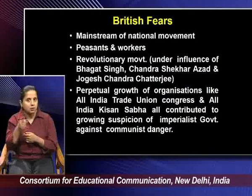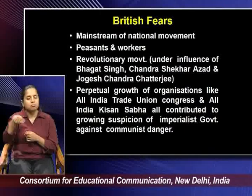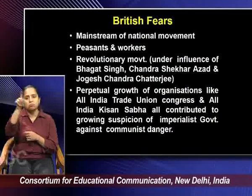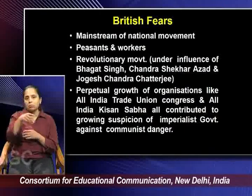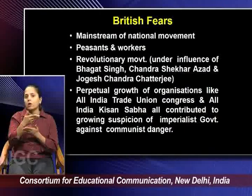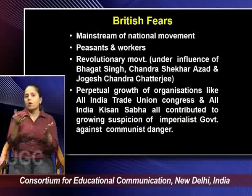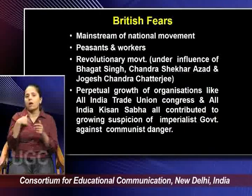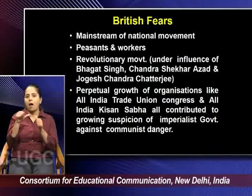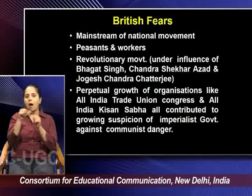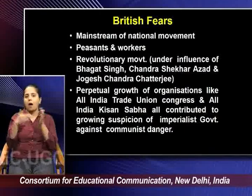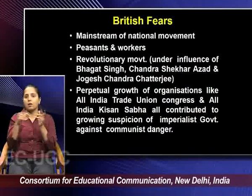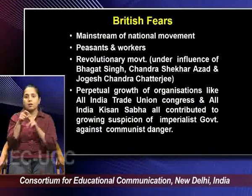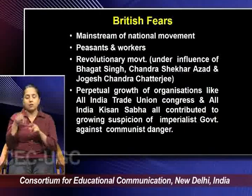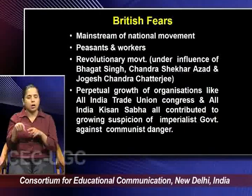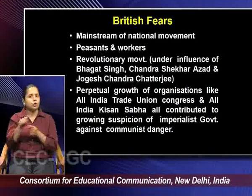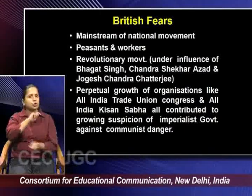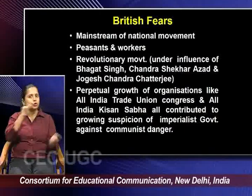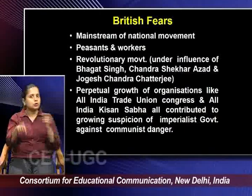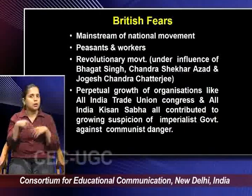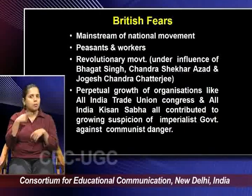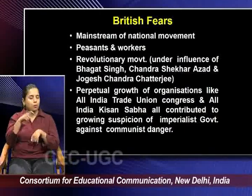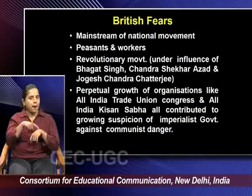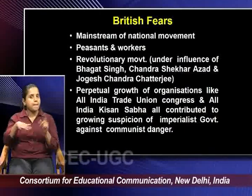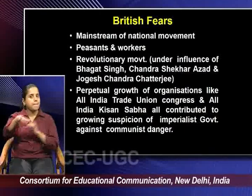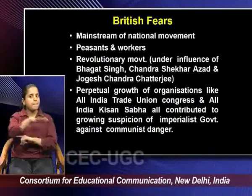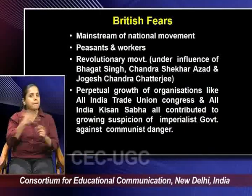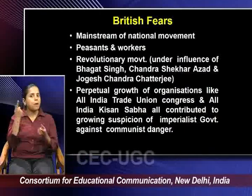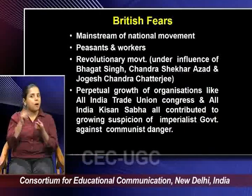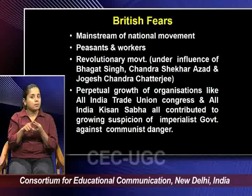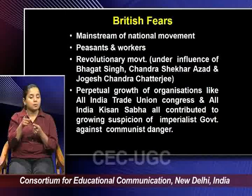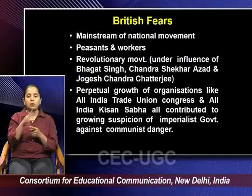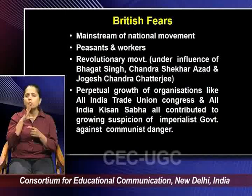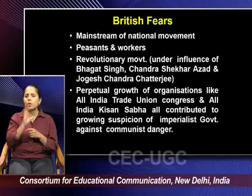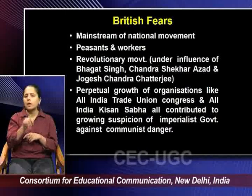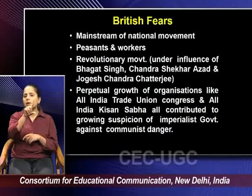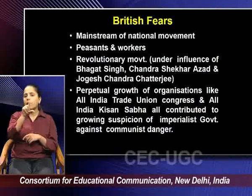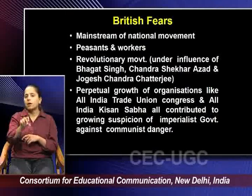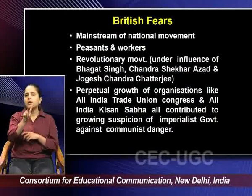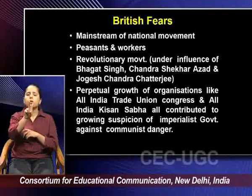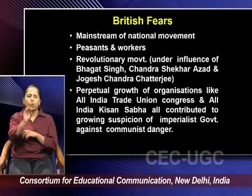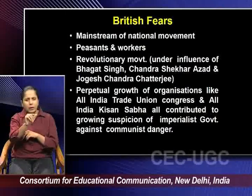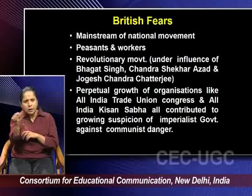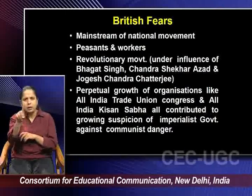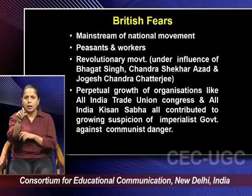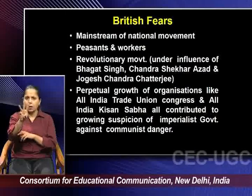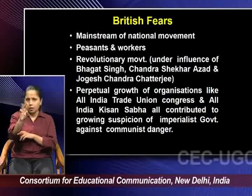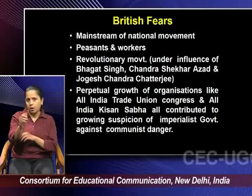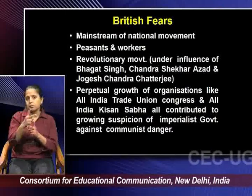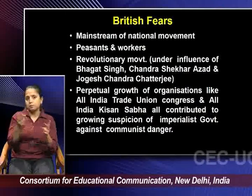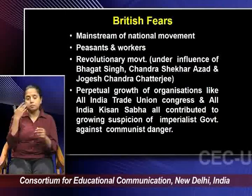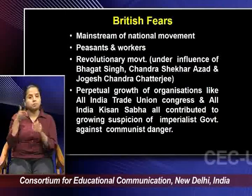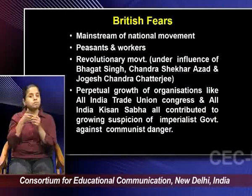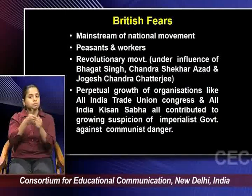we find that the revolutionary movement at that point of time, especially in 1920s, 30s, was